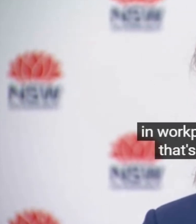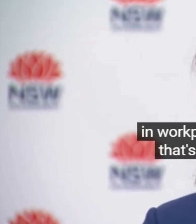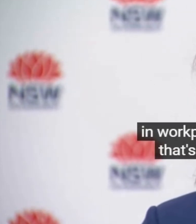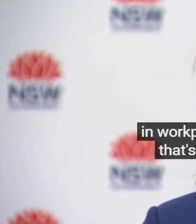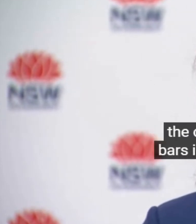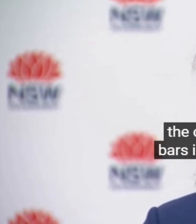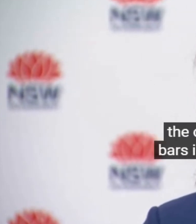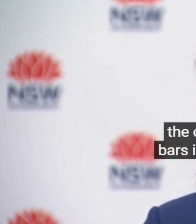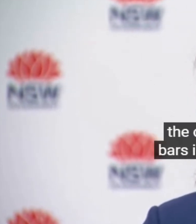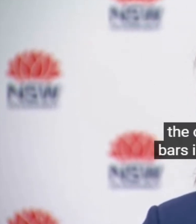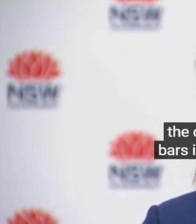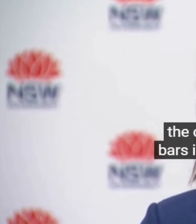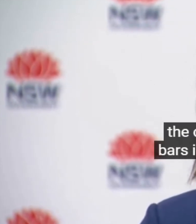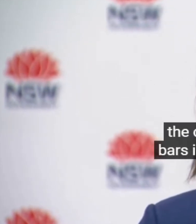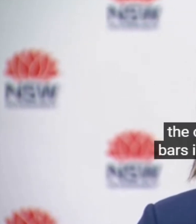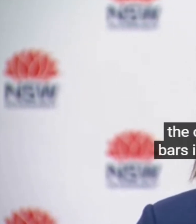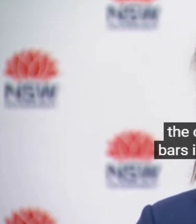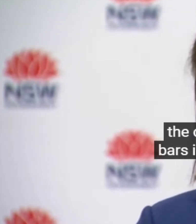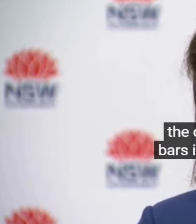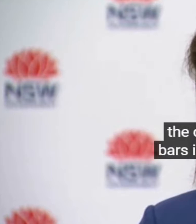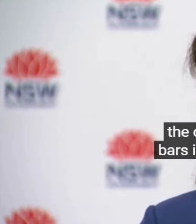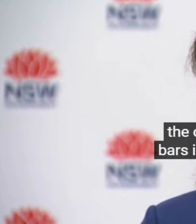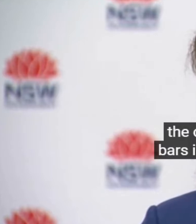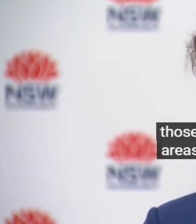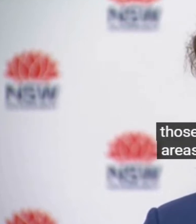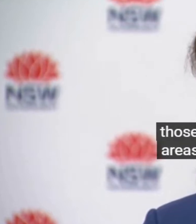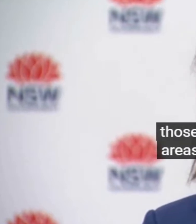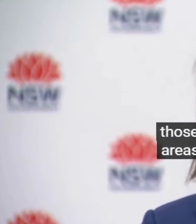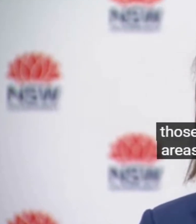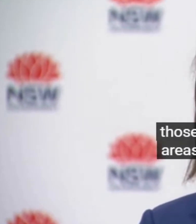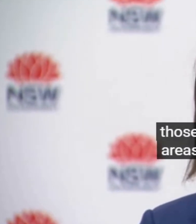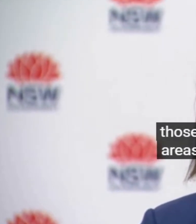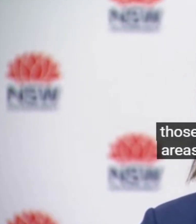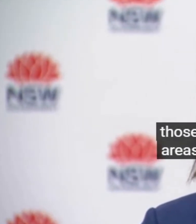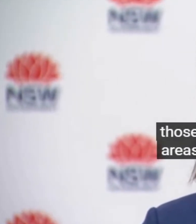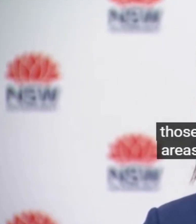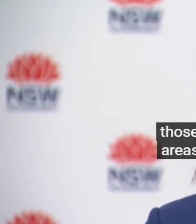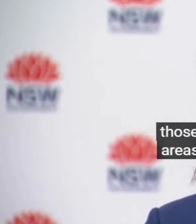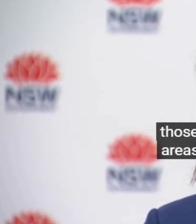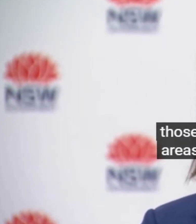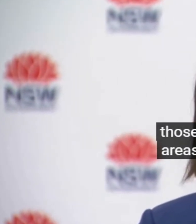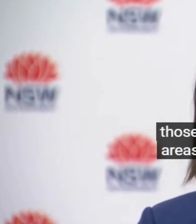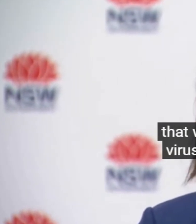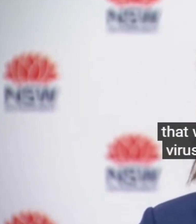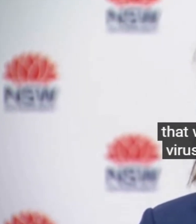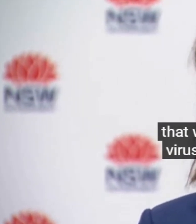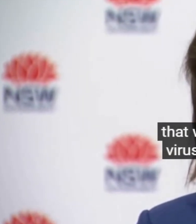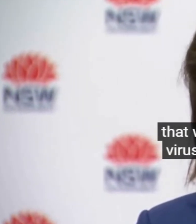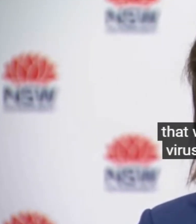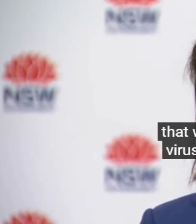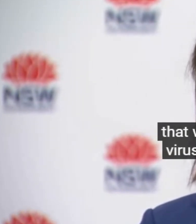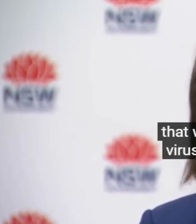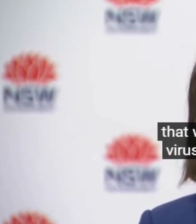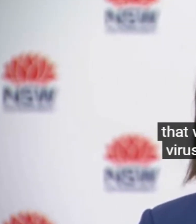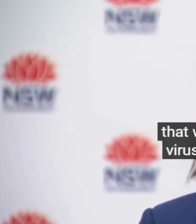vaccinated. To get to the 70% target, we need 9.2 million jabs. To get to the 80% target, we need 10 million